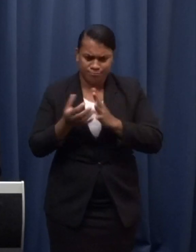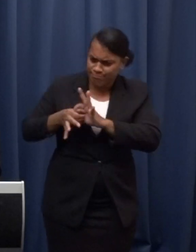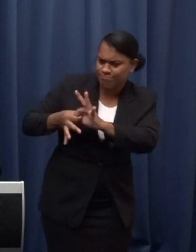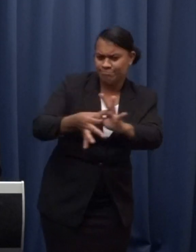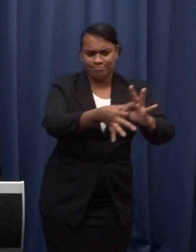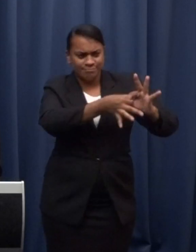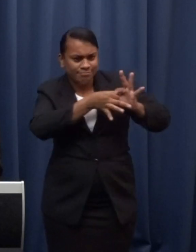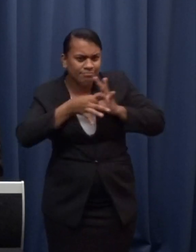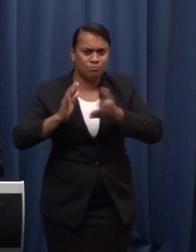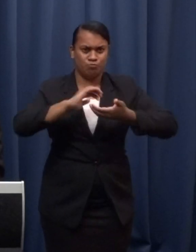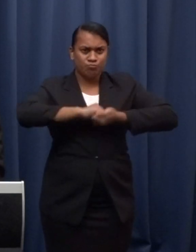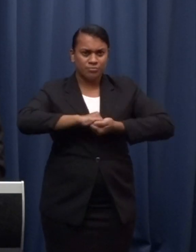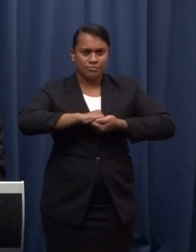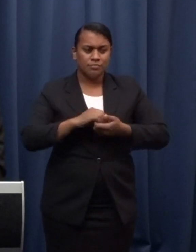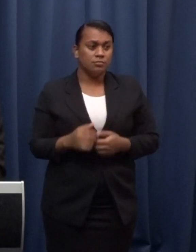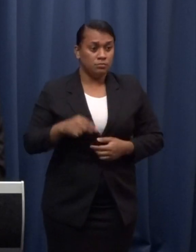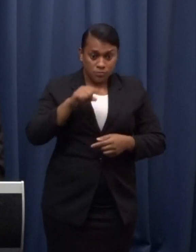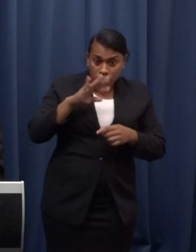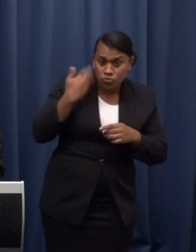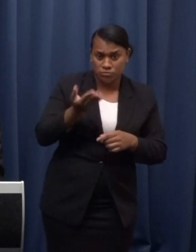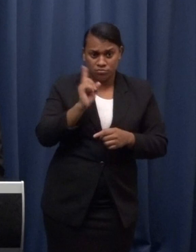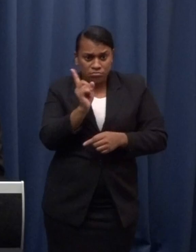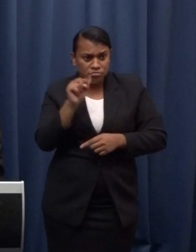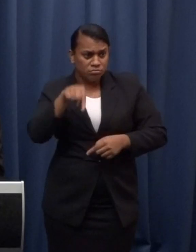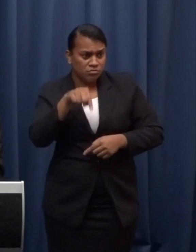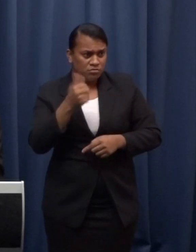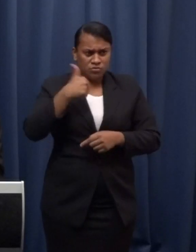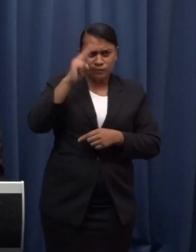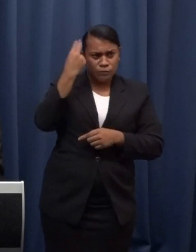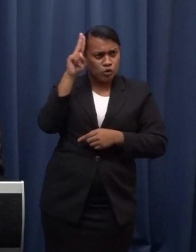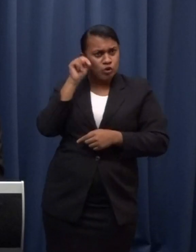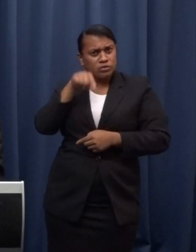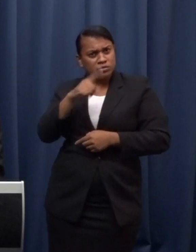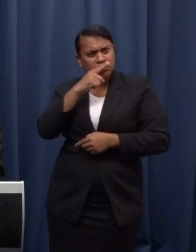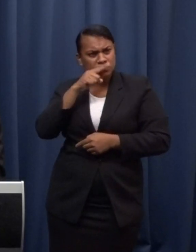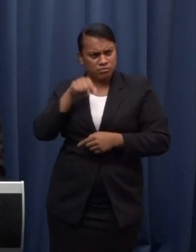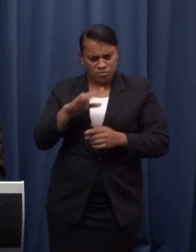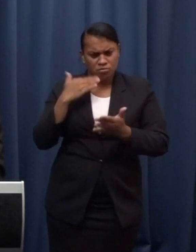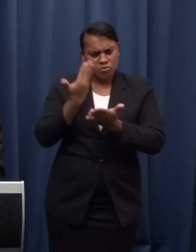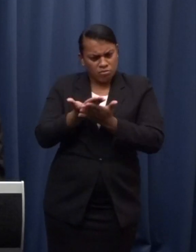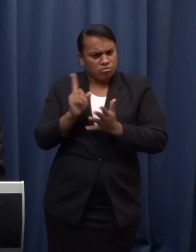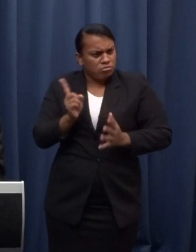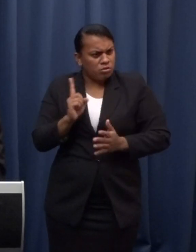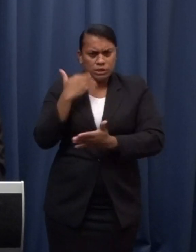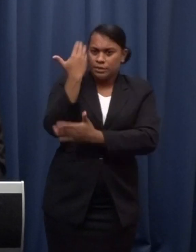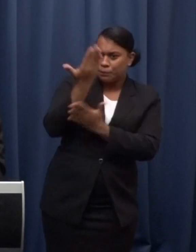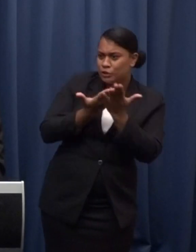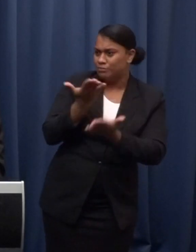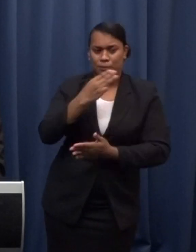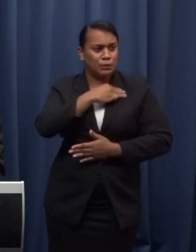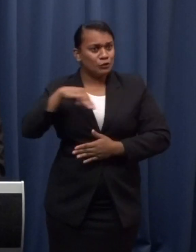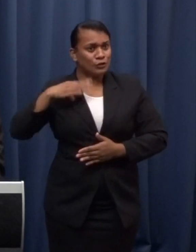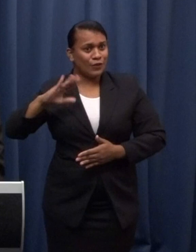well. As always, all Fijians should rely exclusively on the Ministry of Health and